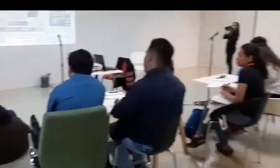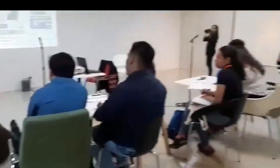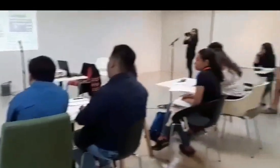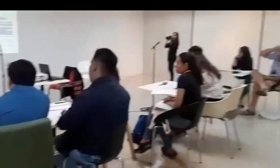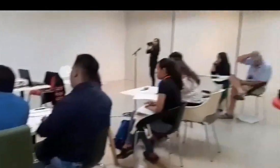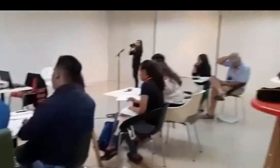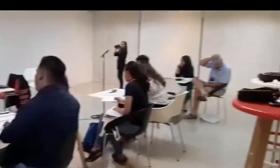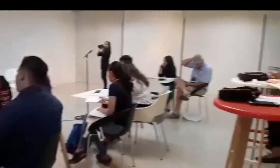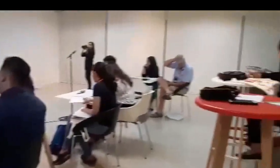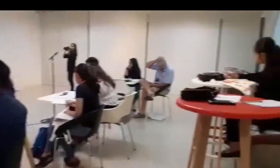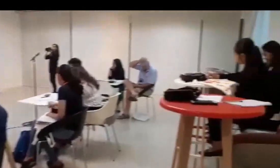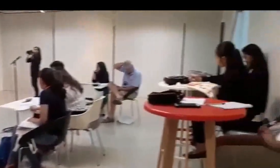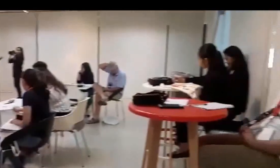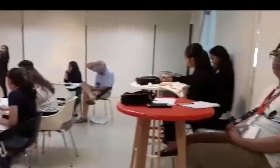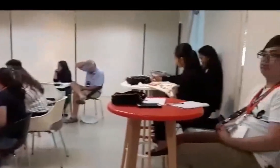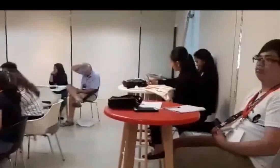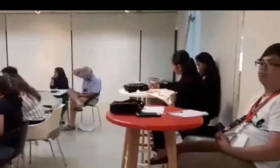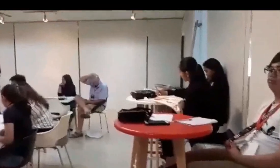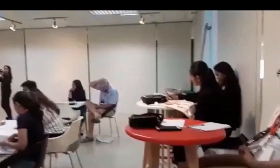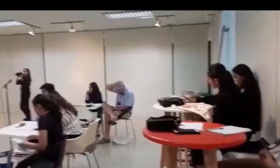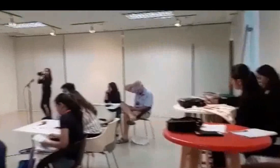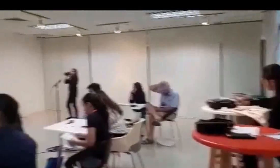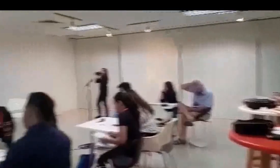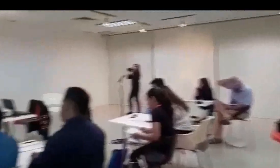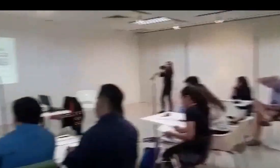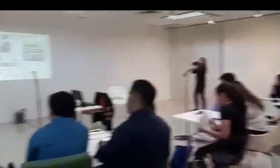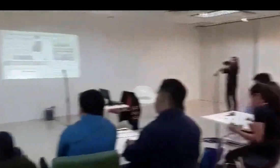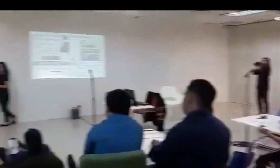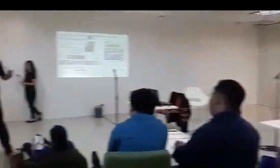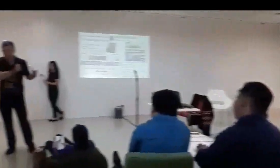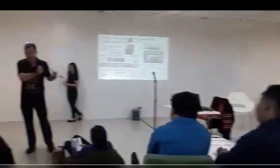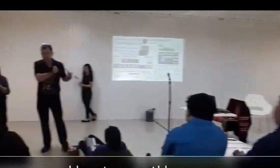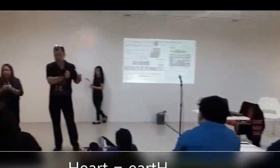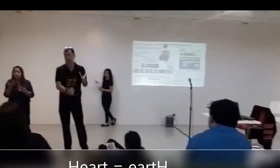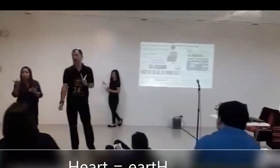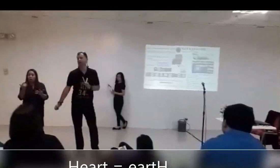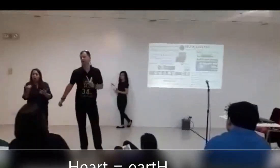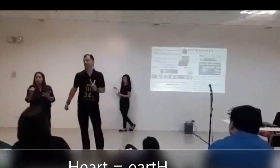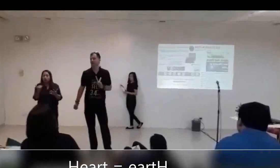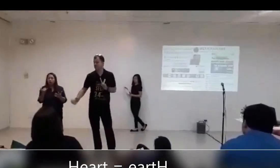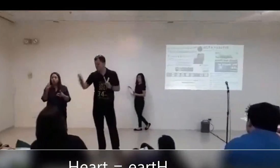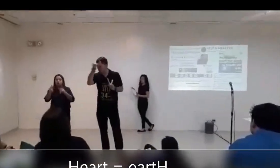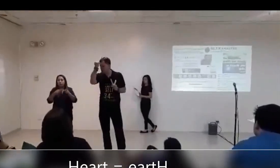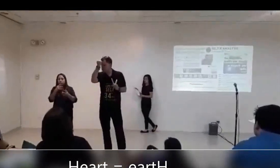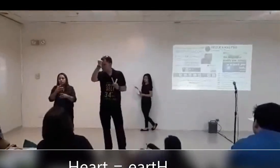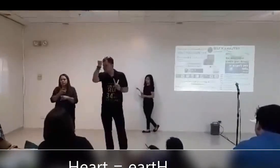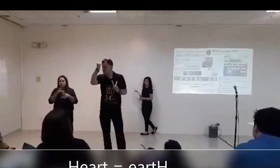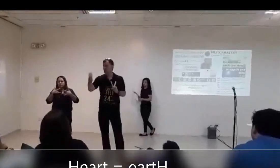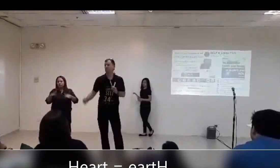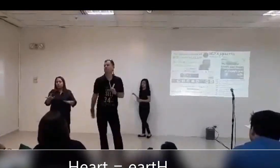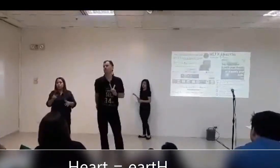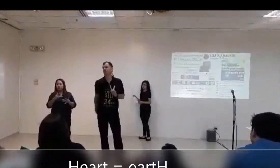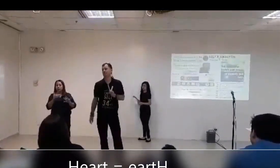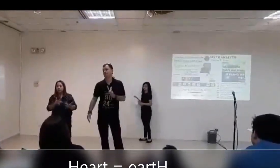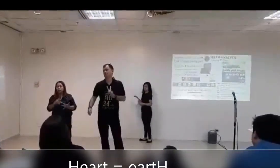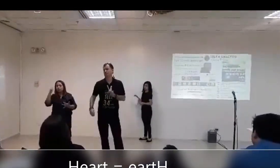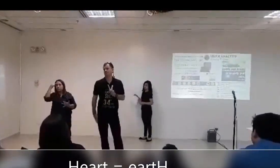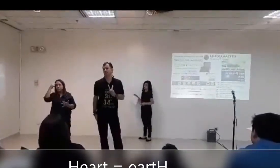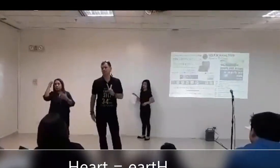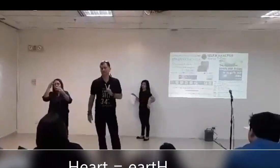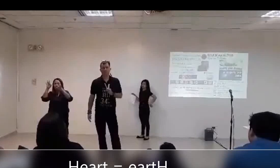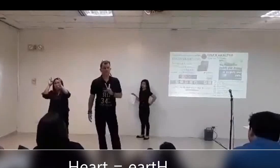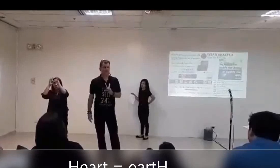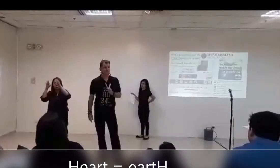mental health? Why we have all these problems? Because people don't care about their heart. They think only here.